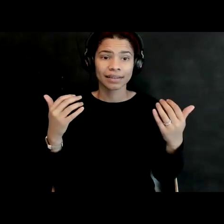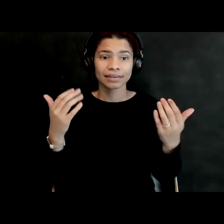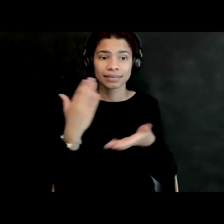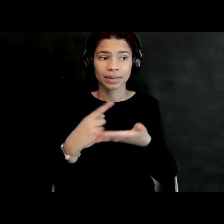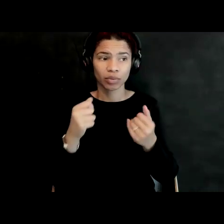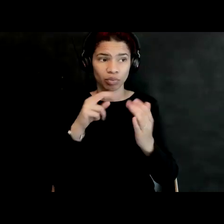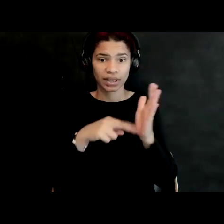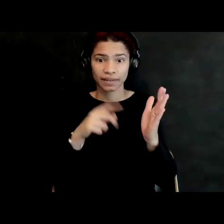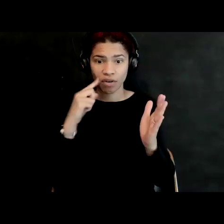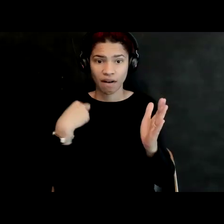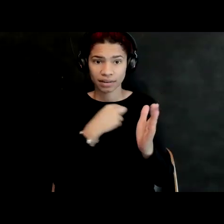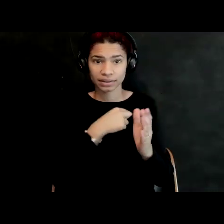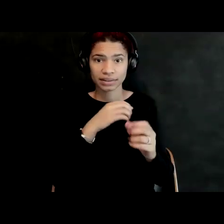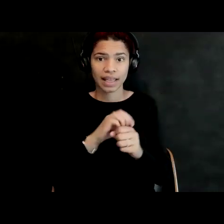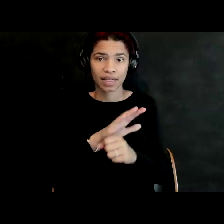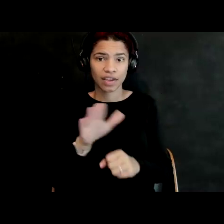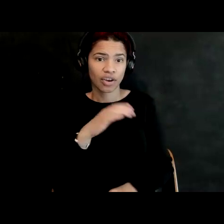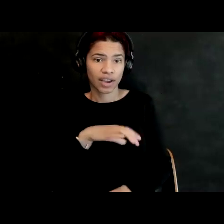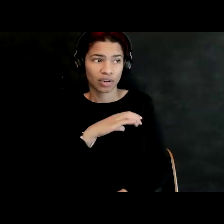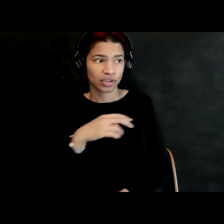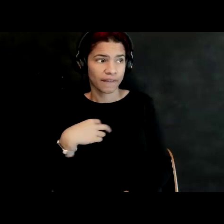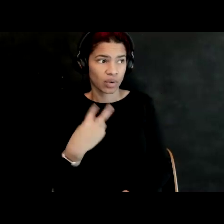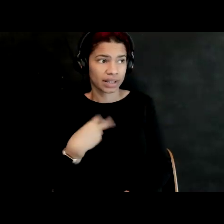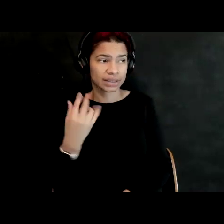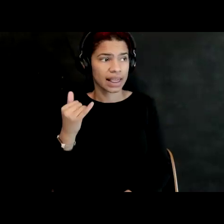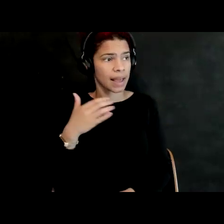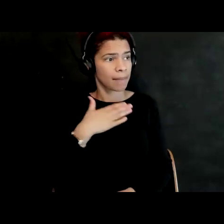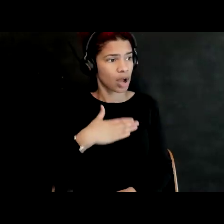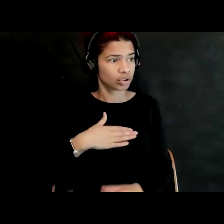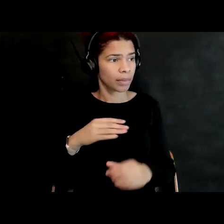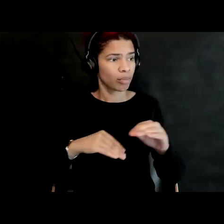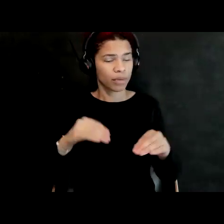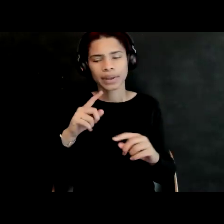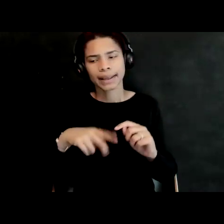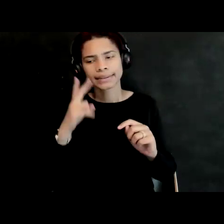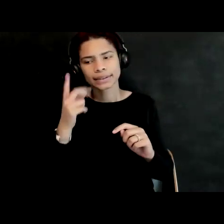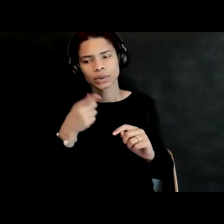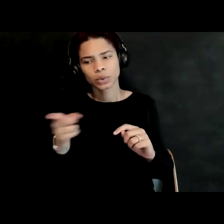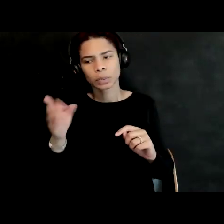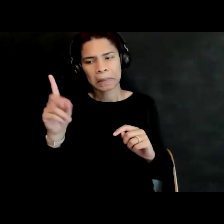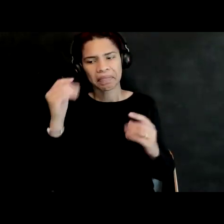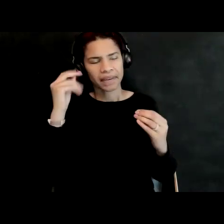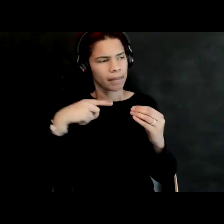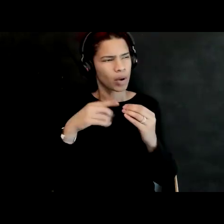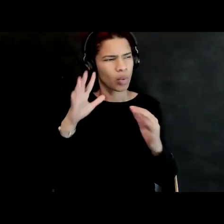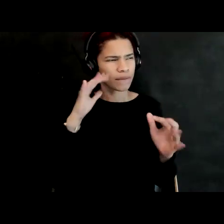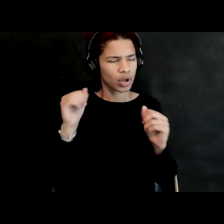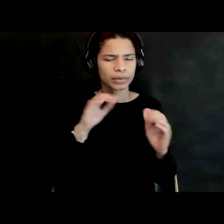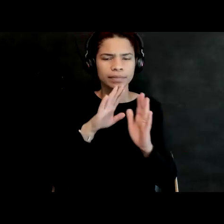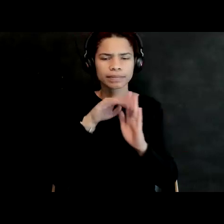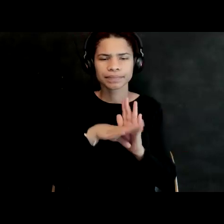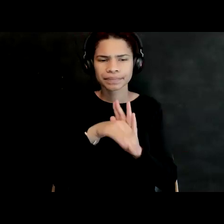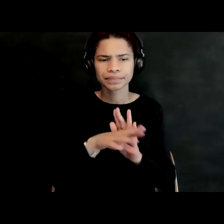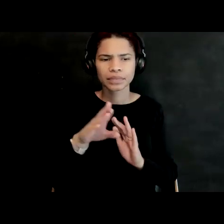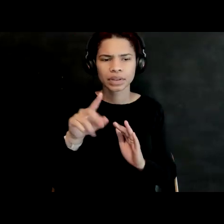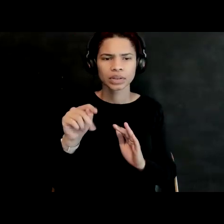us in their character voice, right? We can look at posture, movement. We can't see you, but you can think about your volume, your inflection, and your tone.